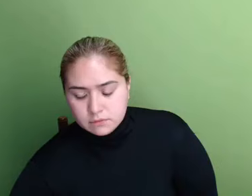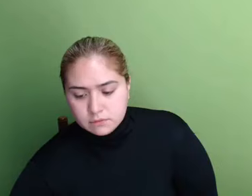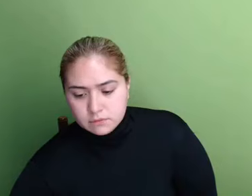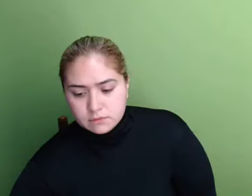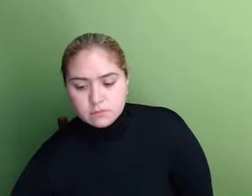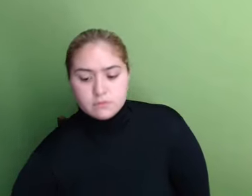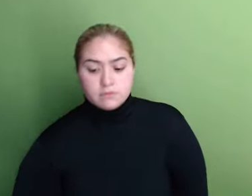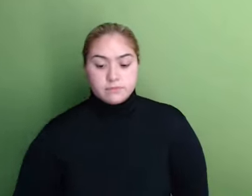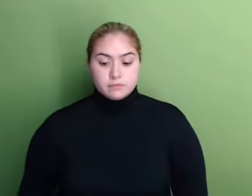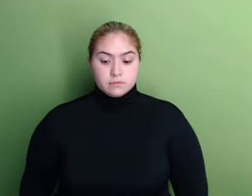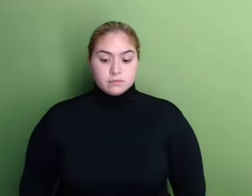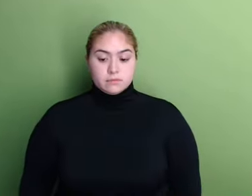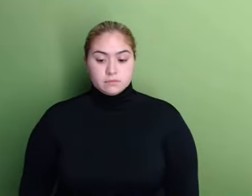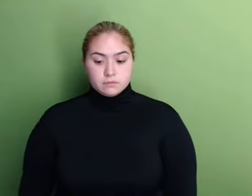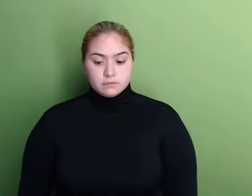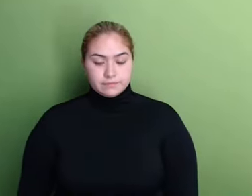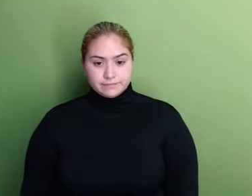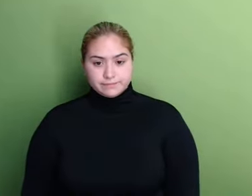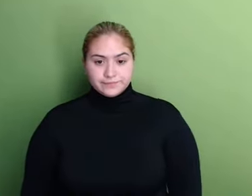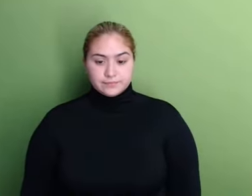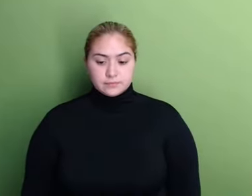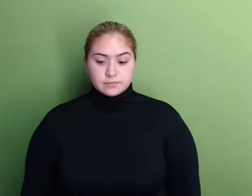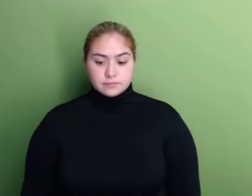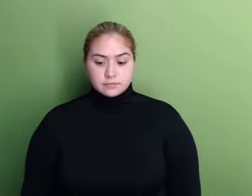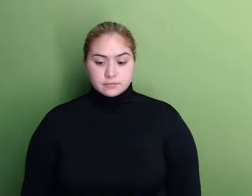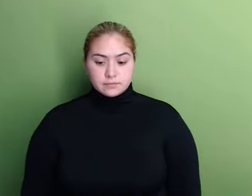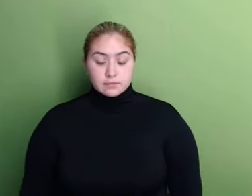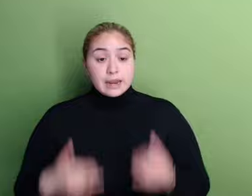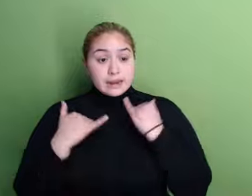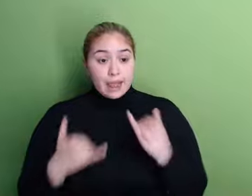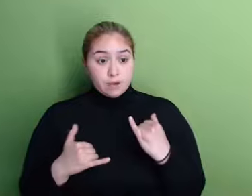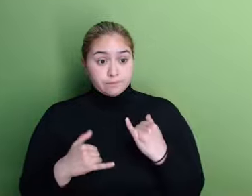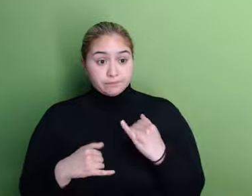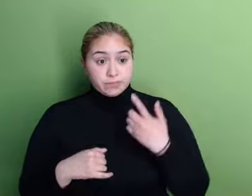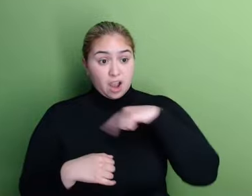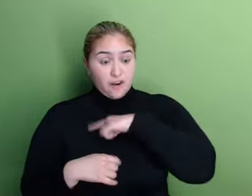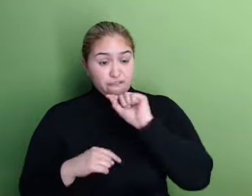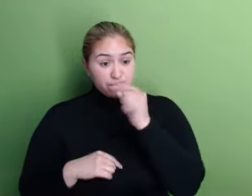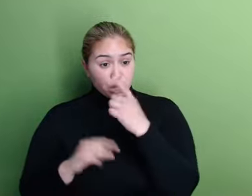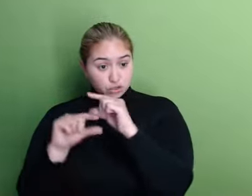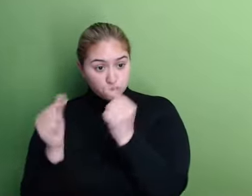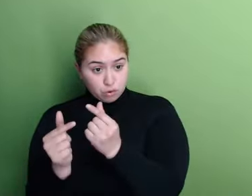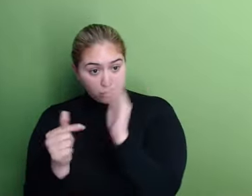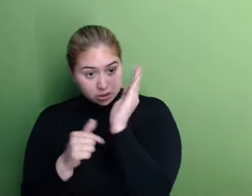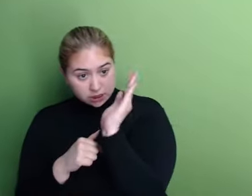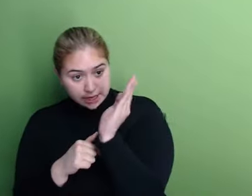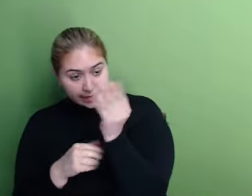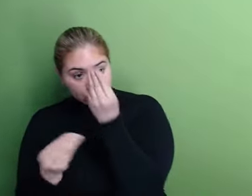Okay? Oop, I showed you everything. Now, our first group that presented told us that we had